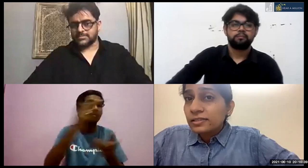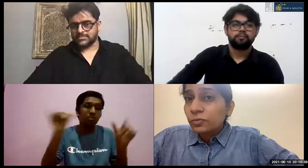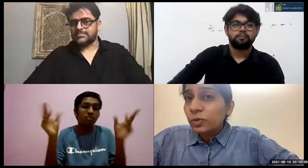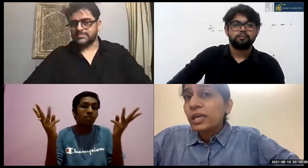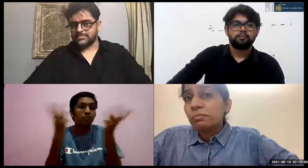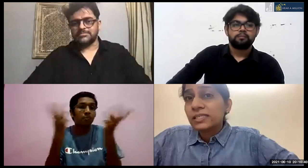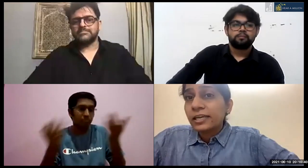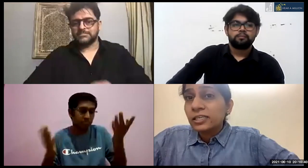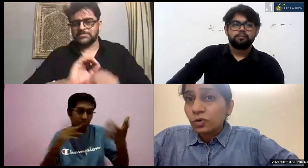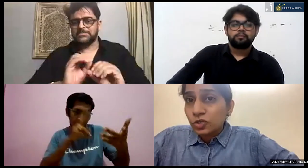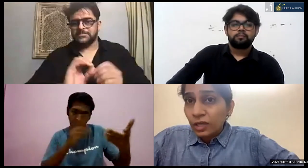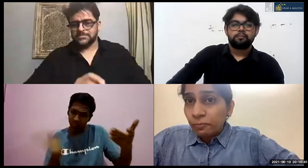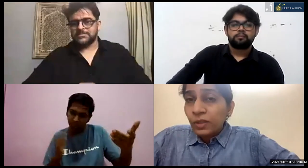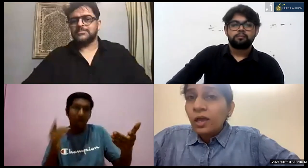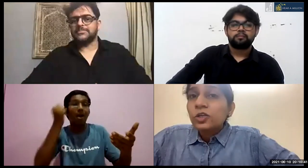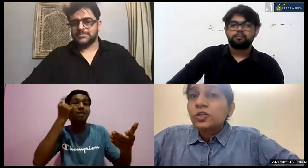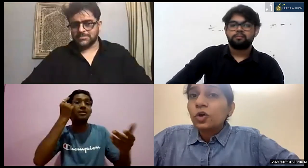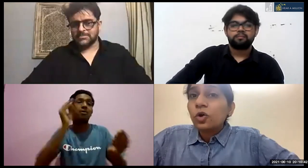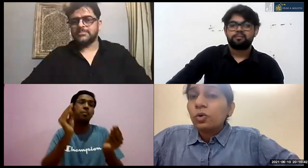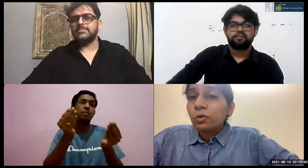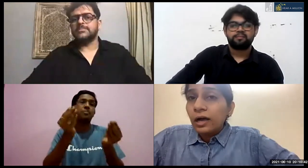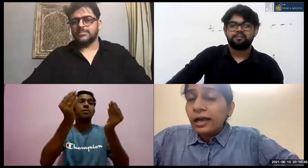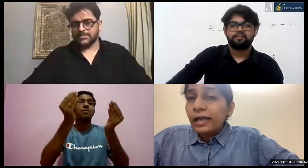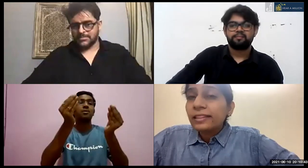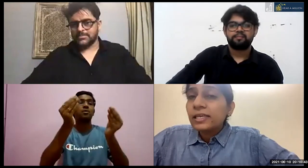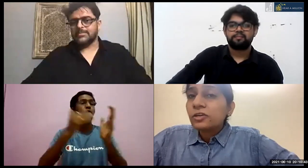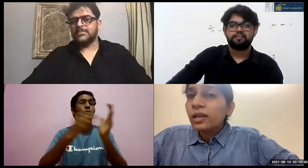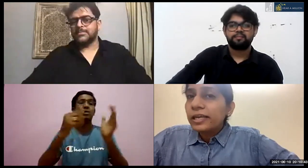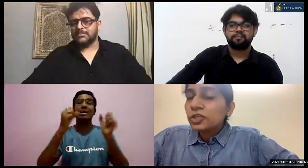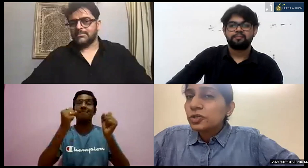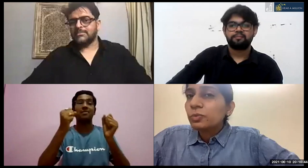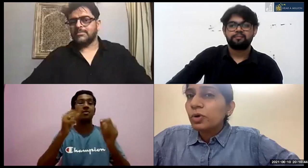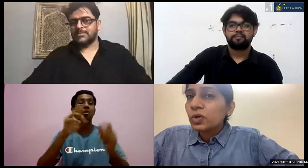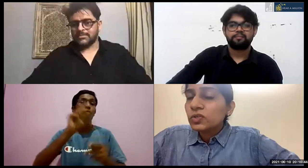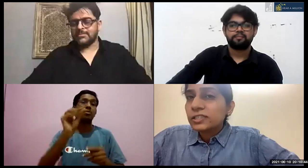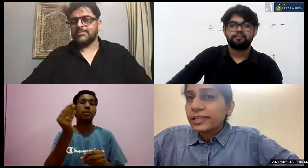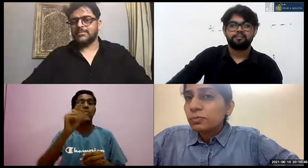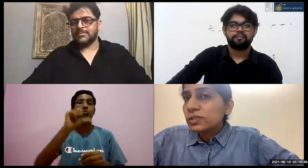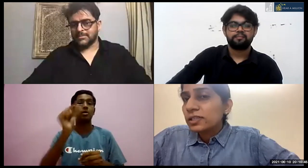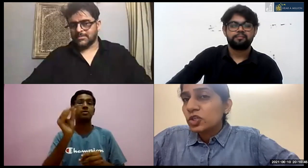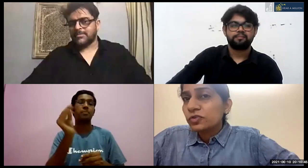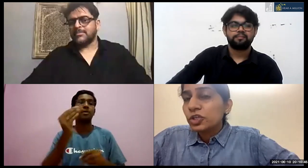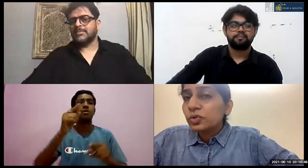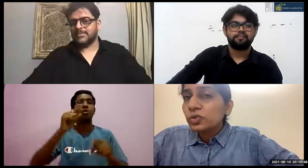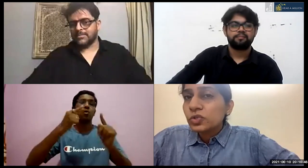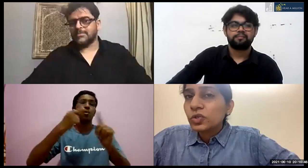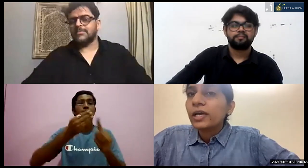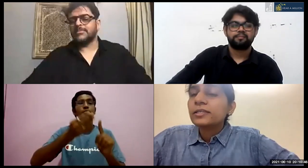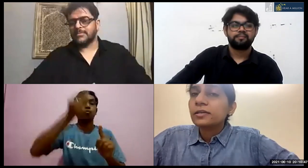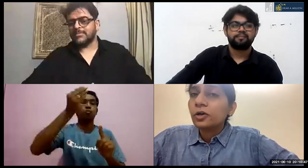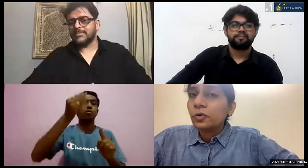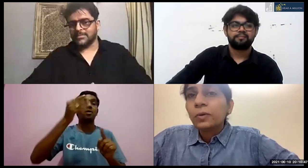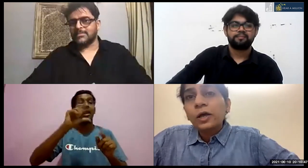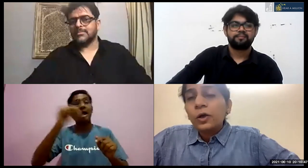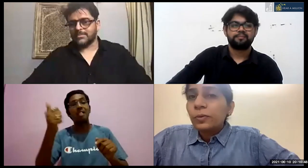lessons which can be sent out to them. So, and these are all linked to the books or the textbooks that the children use so